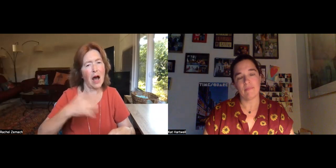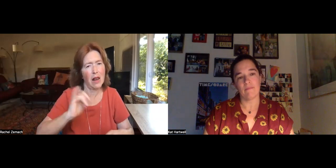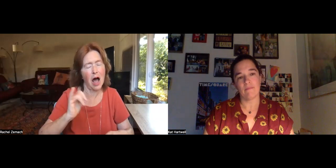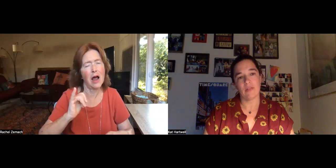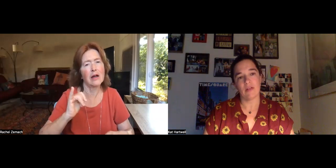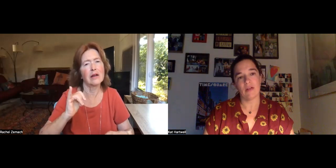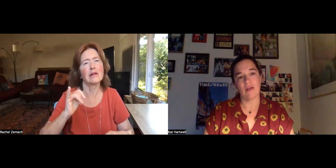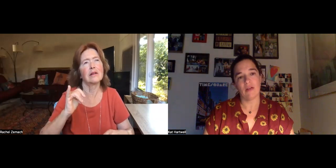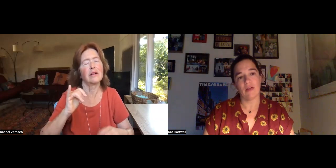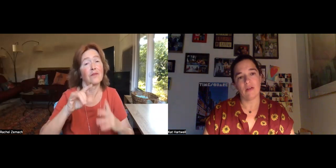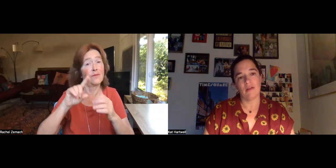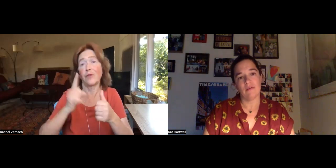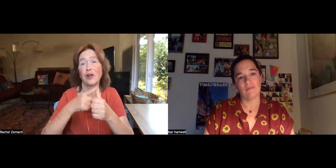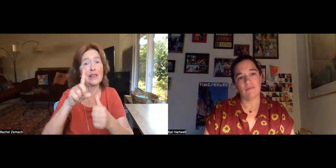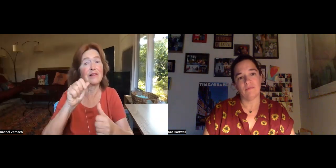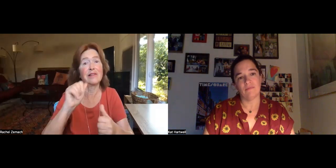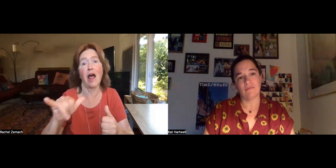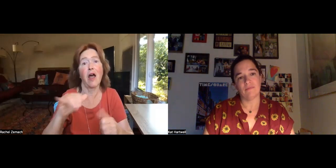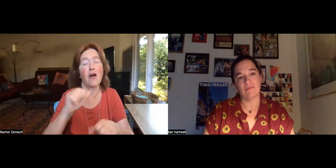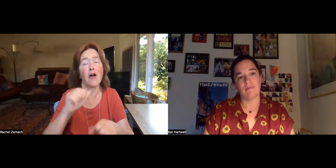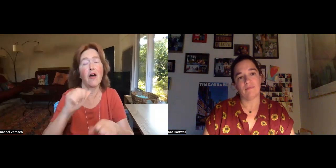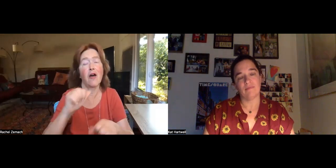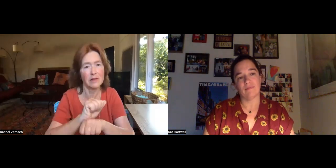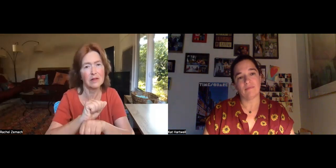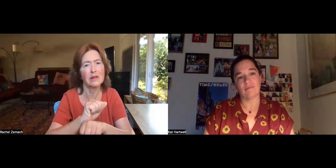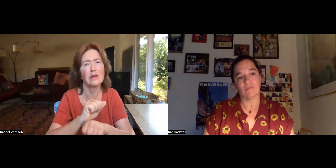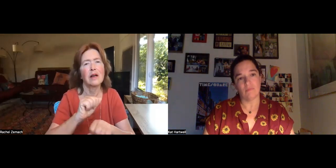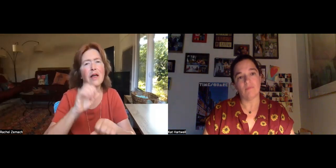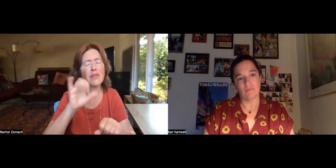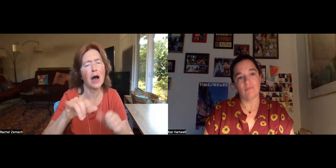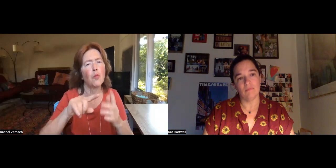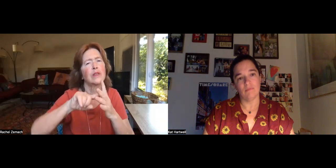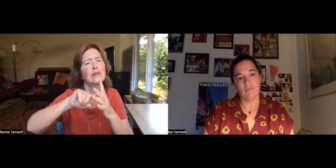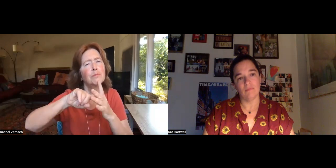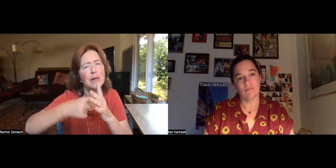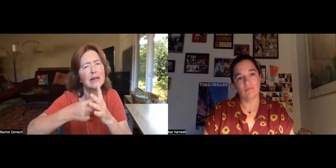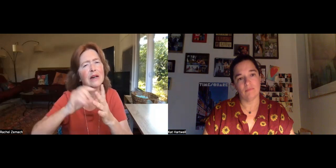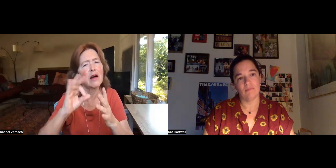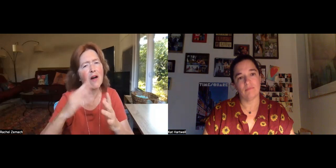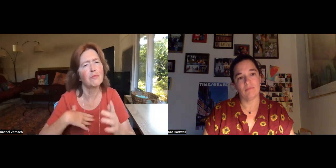But like birthday work, that was the beginning of